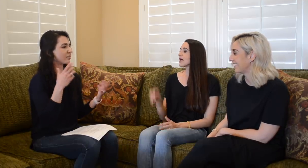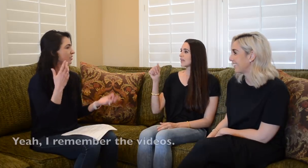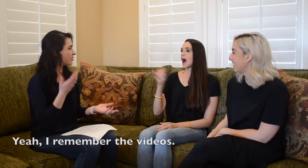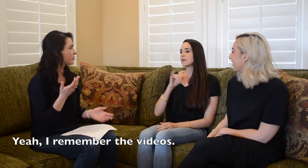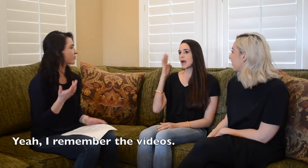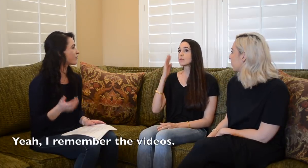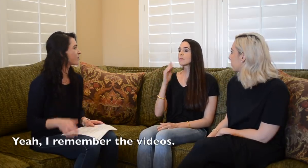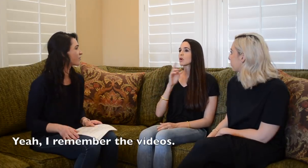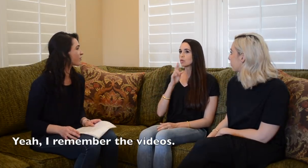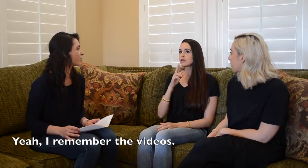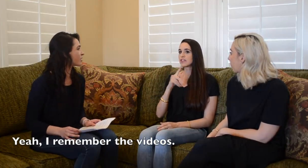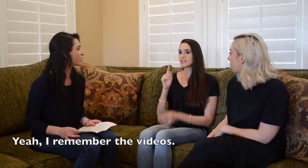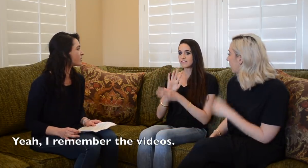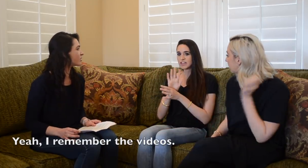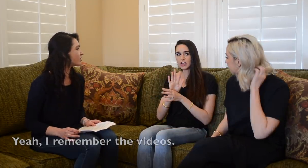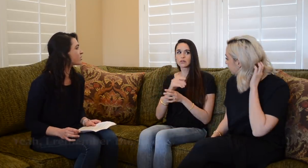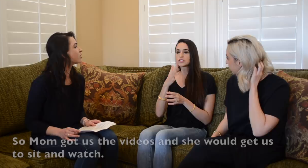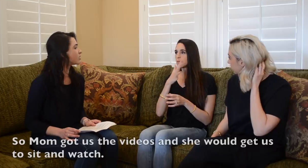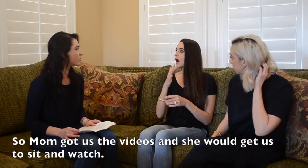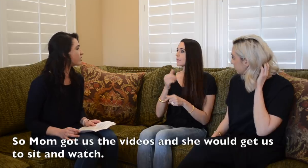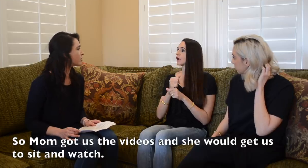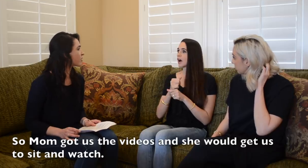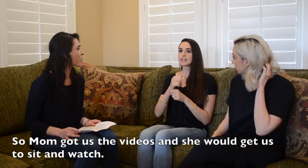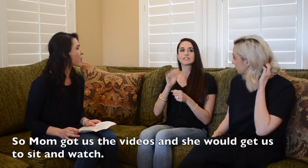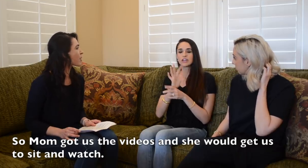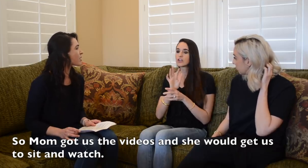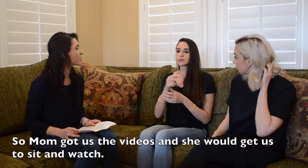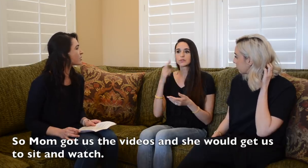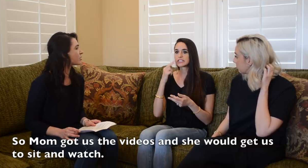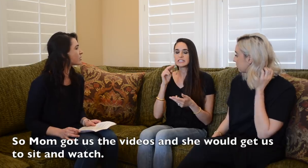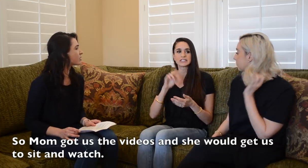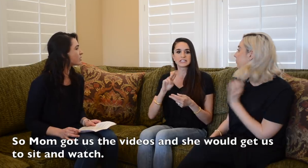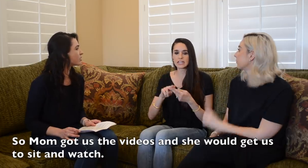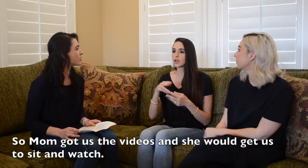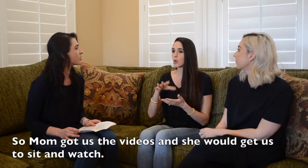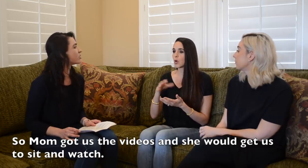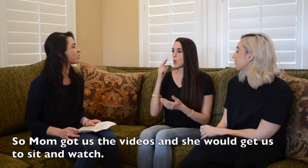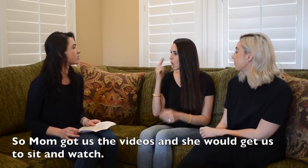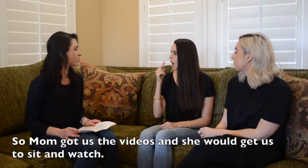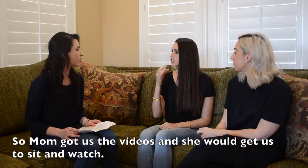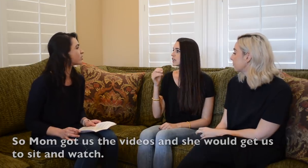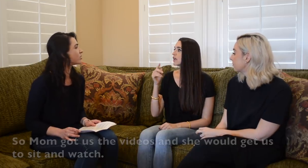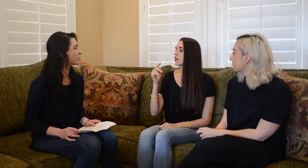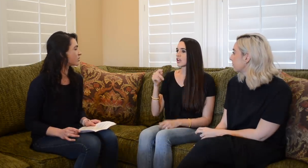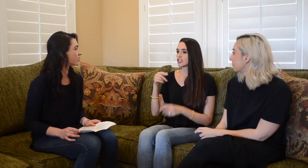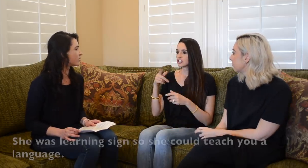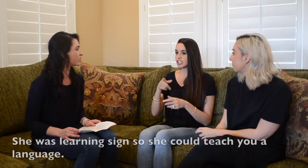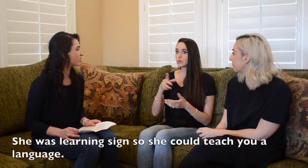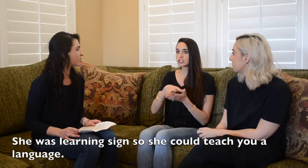Yeah, I mean, I remember really the videos. So mom got us videos and we would sit and watch, and she was